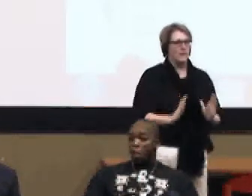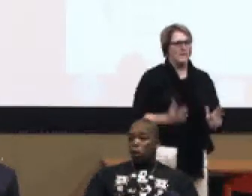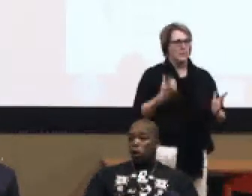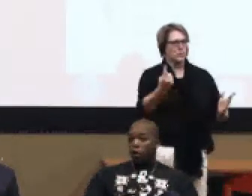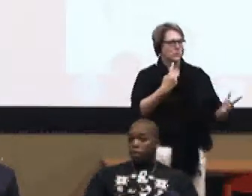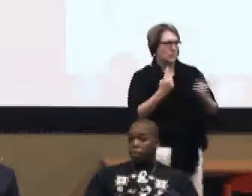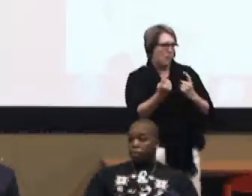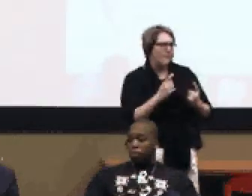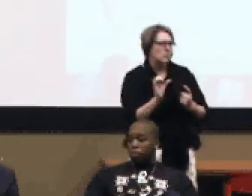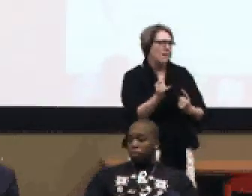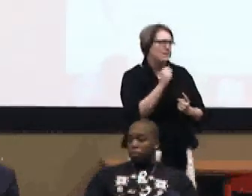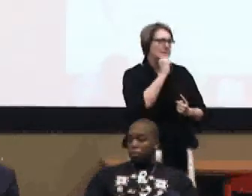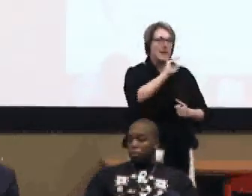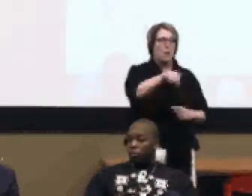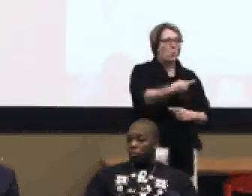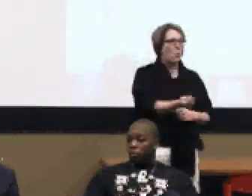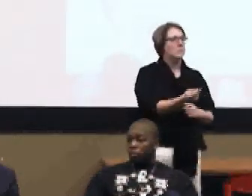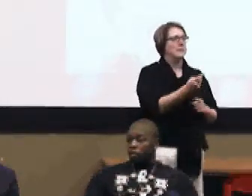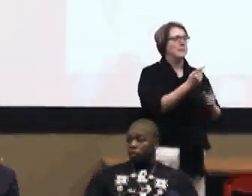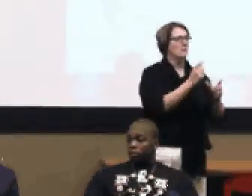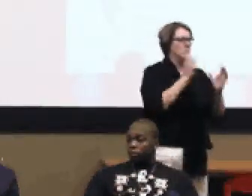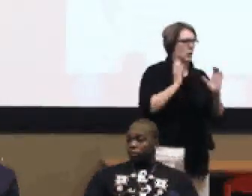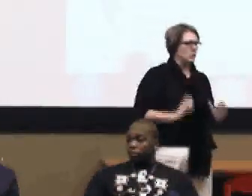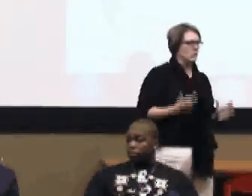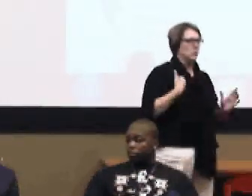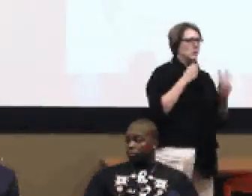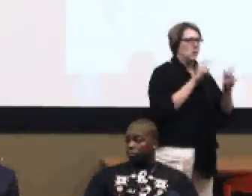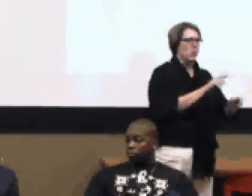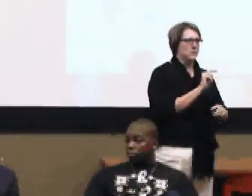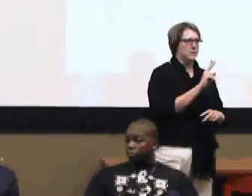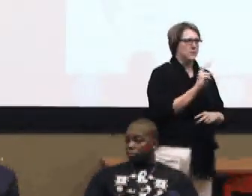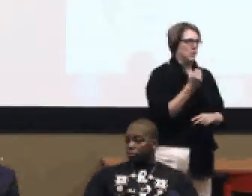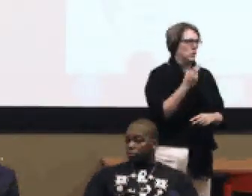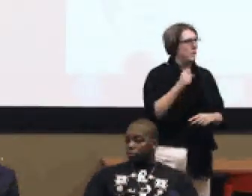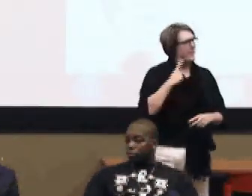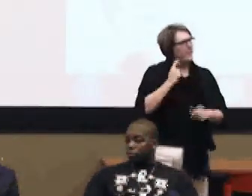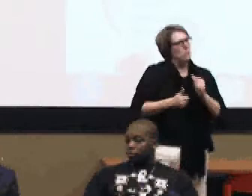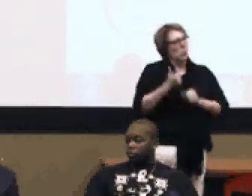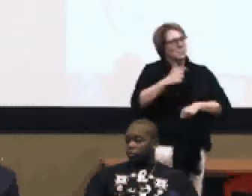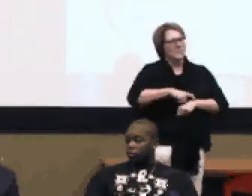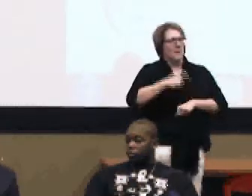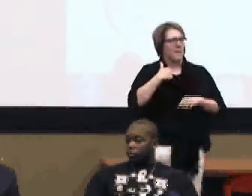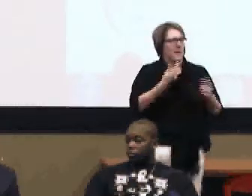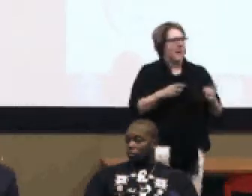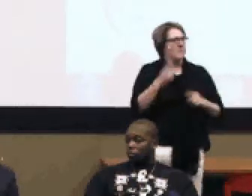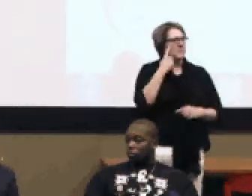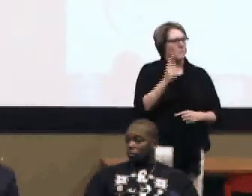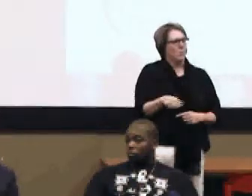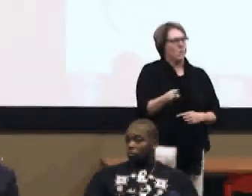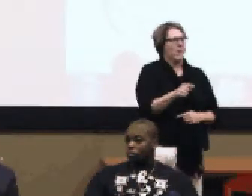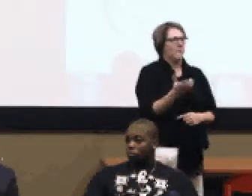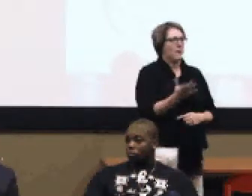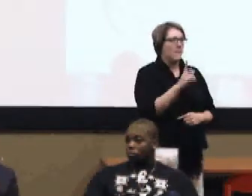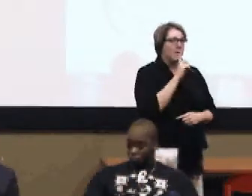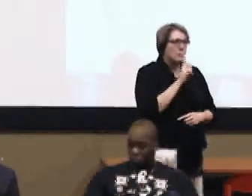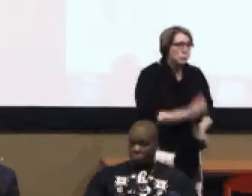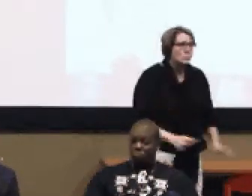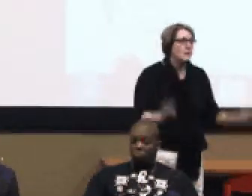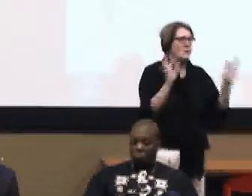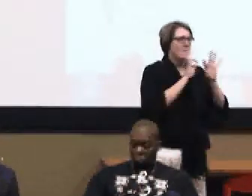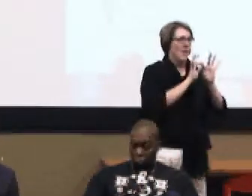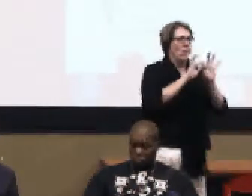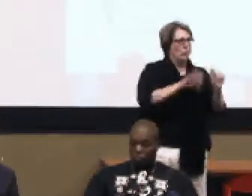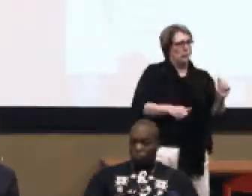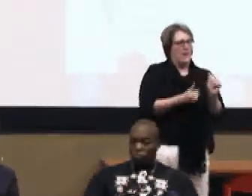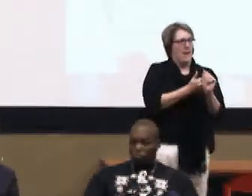show. And I think that that's probably the case with most of the people that go on a show like that. But that said, there's real value to be had in